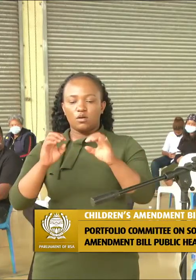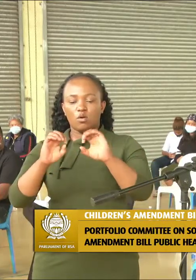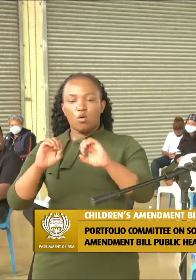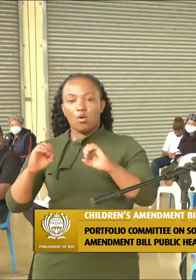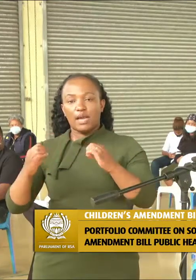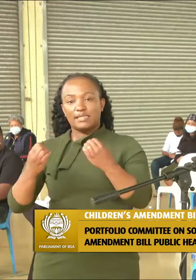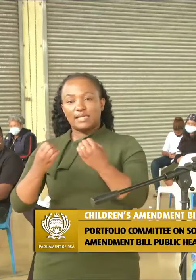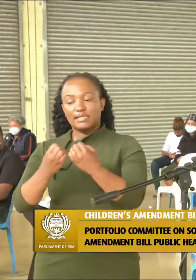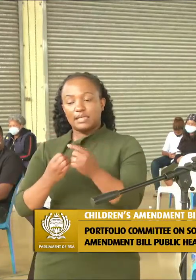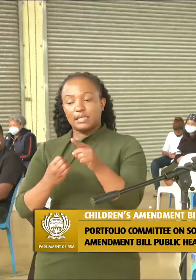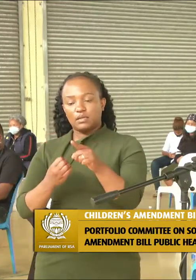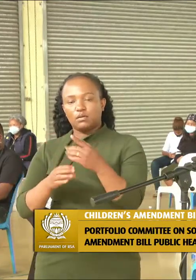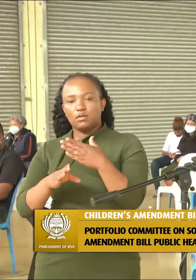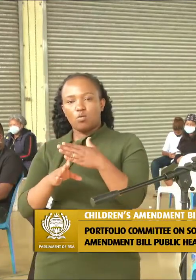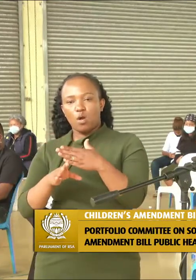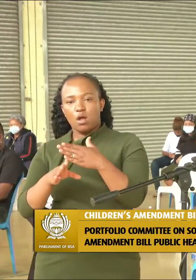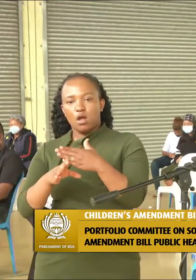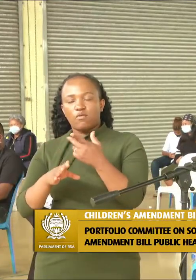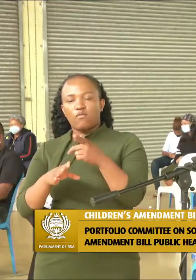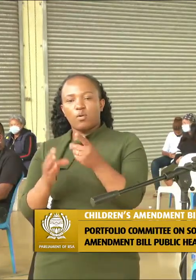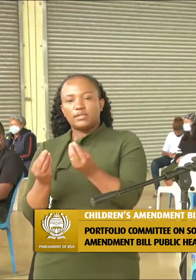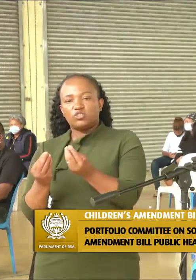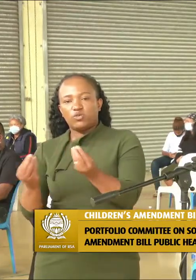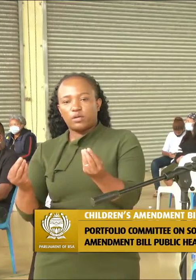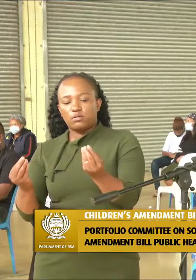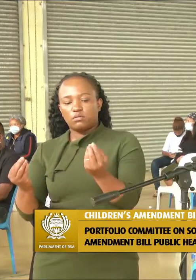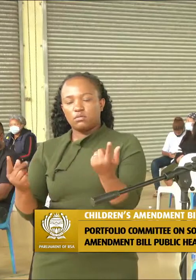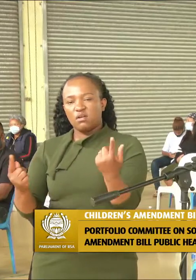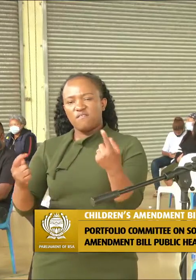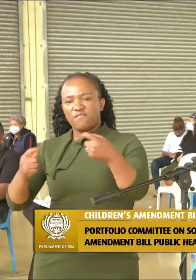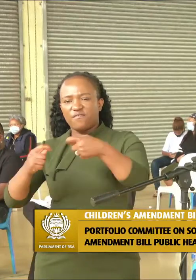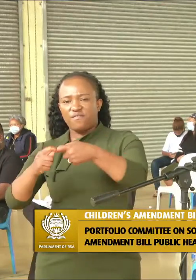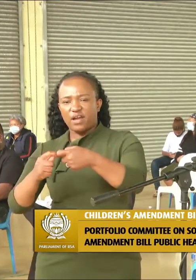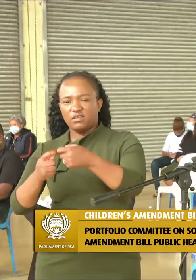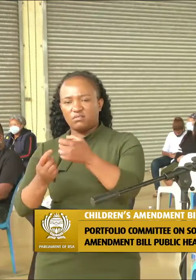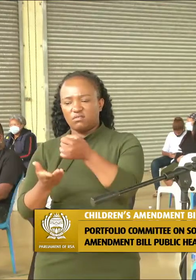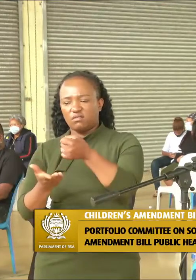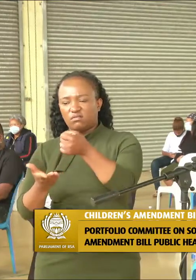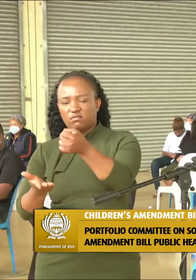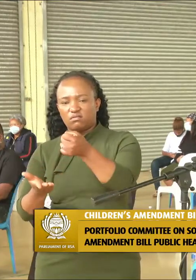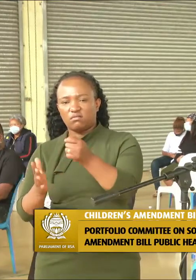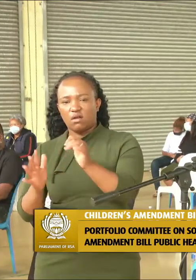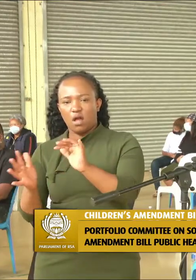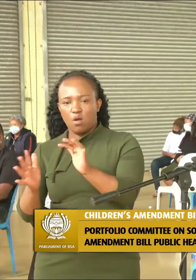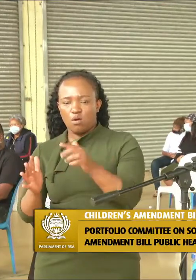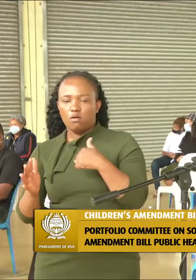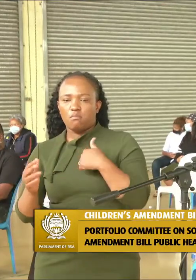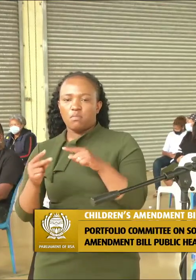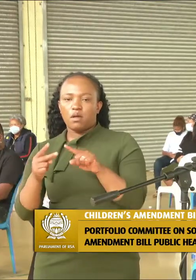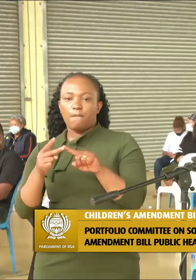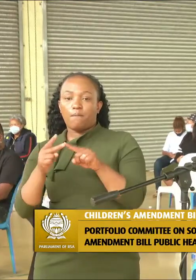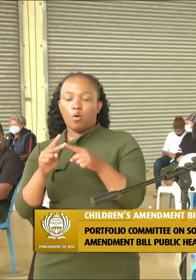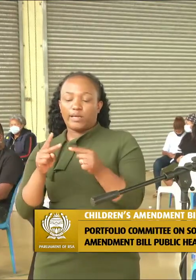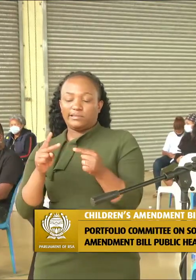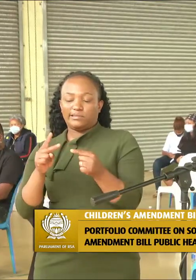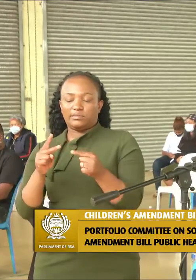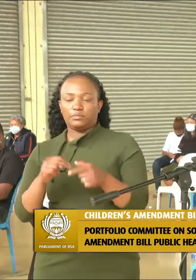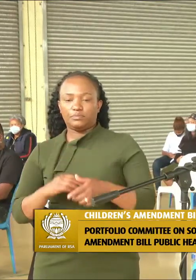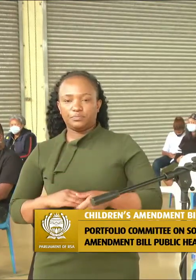asebenza ngabantwana. My second point is about funding for organizations that work with